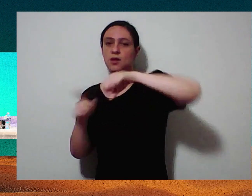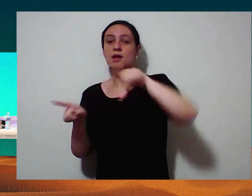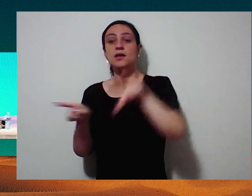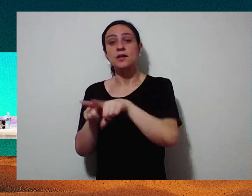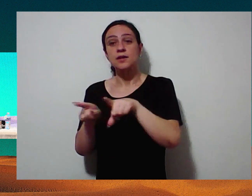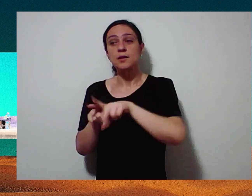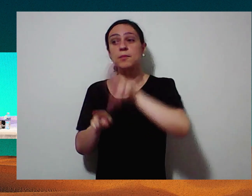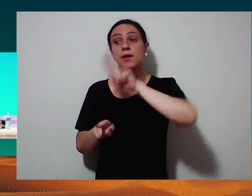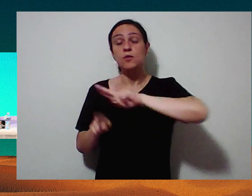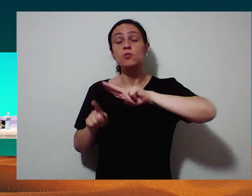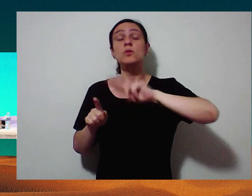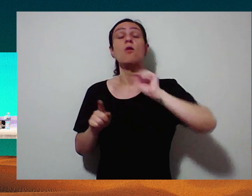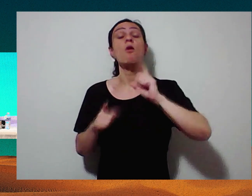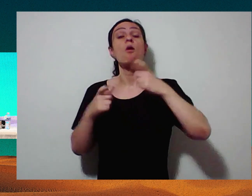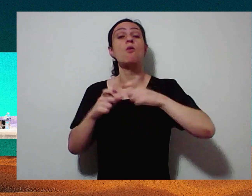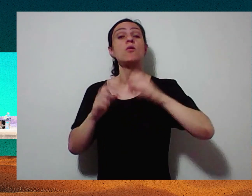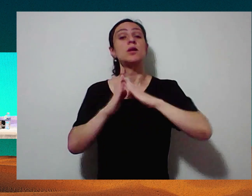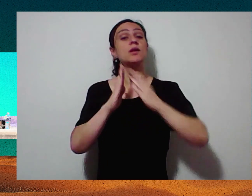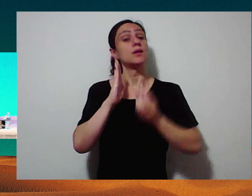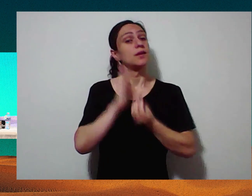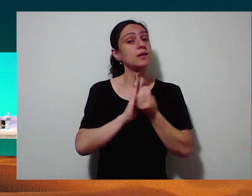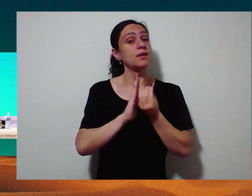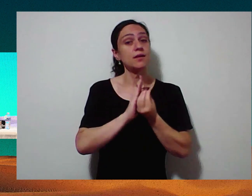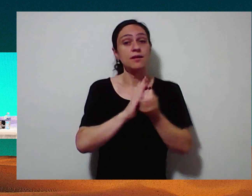uses the same method in the church.